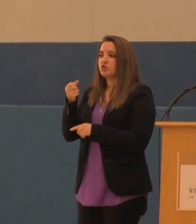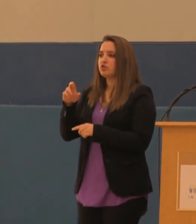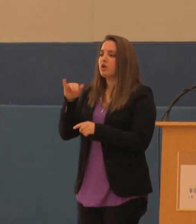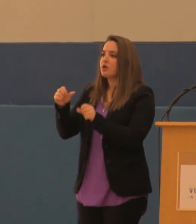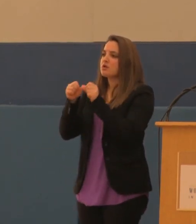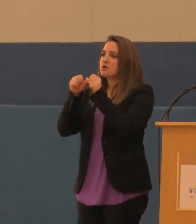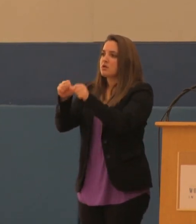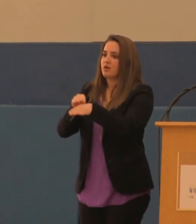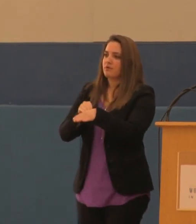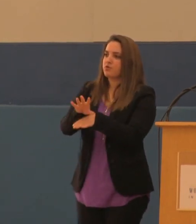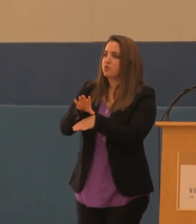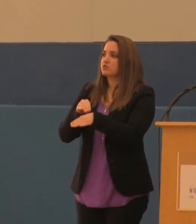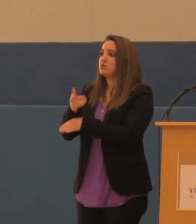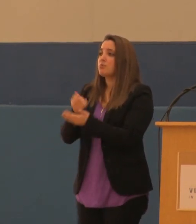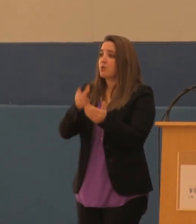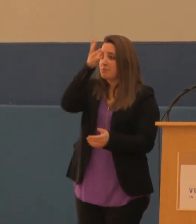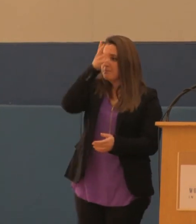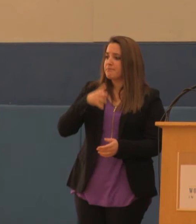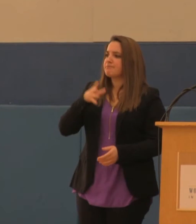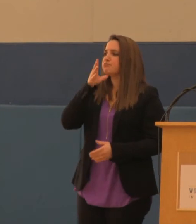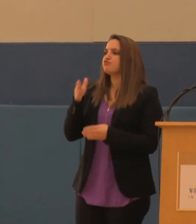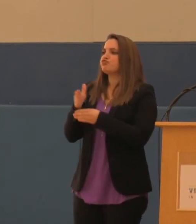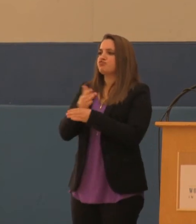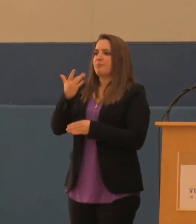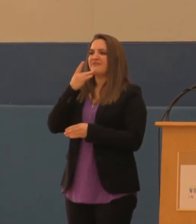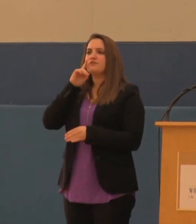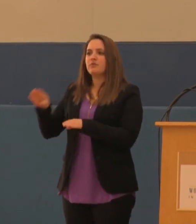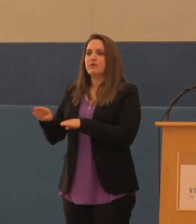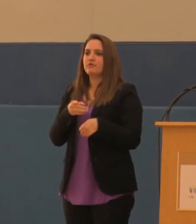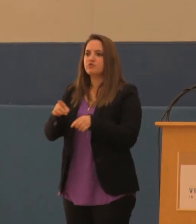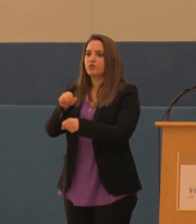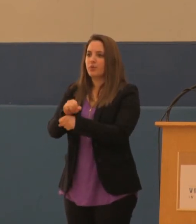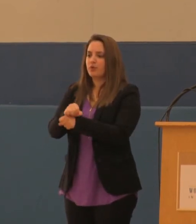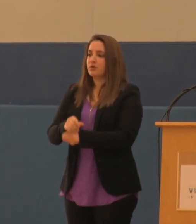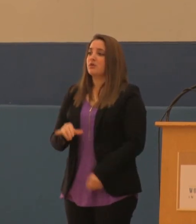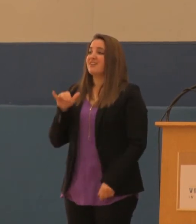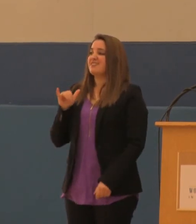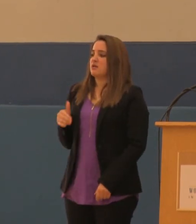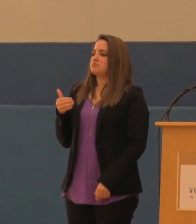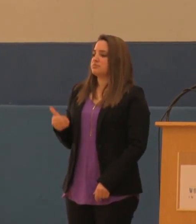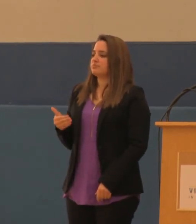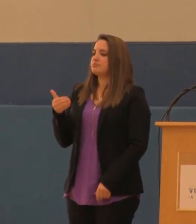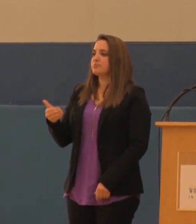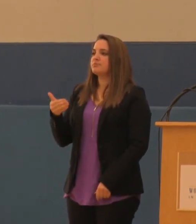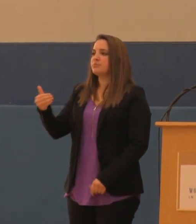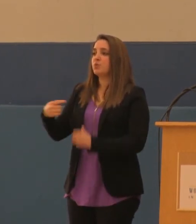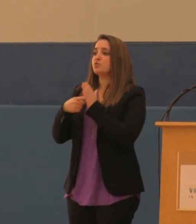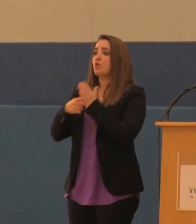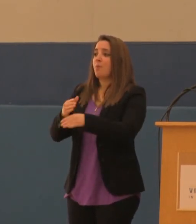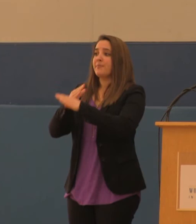continues to influence men and women's average preferences and behaviors. Much of these patterns reflect barriers to entry